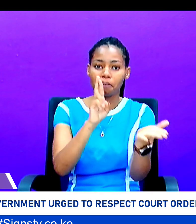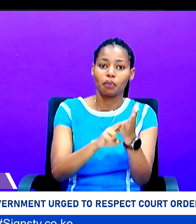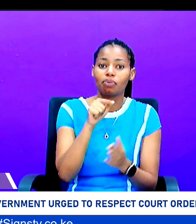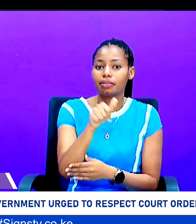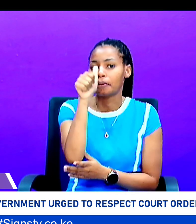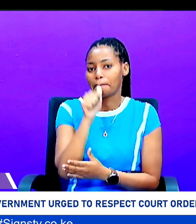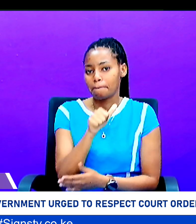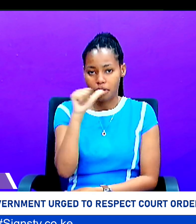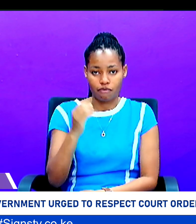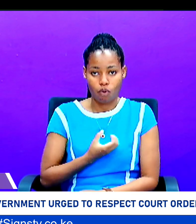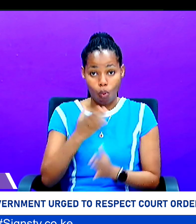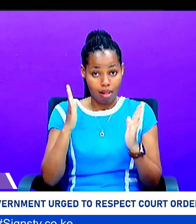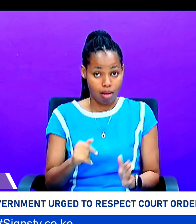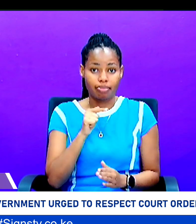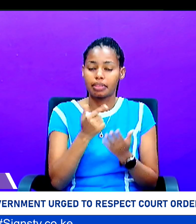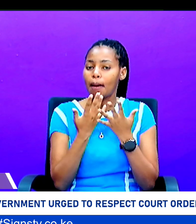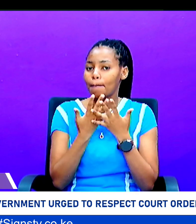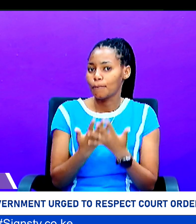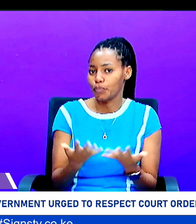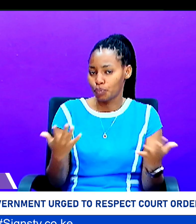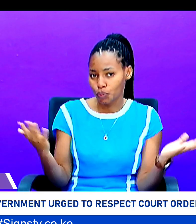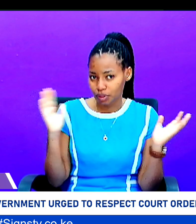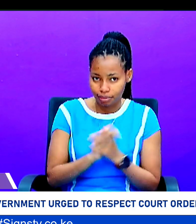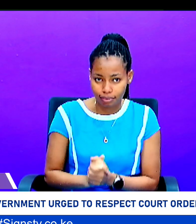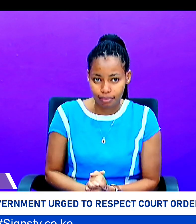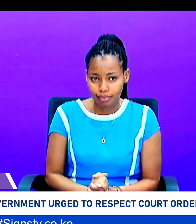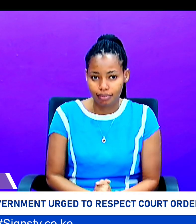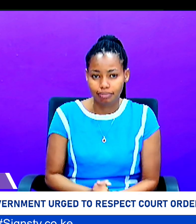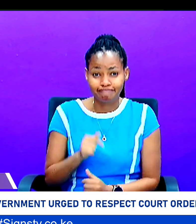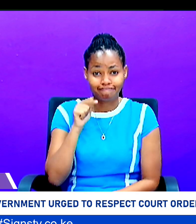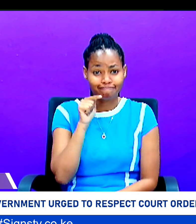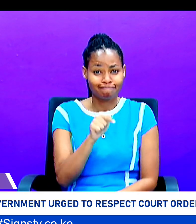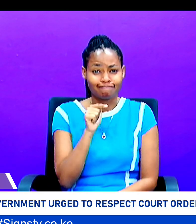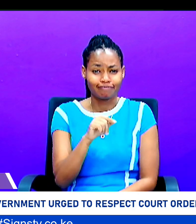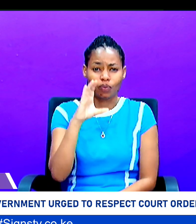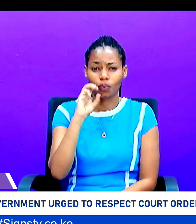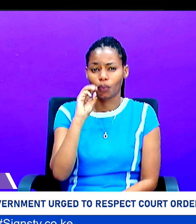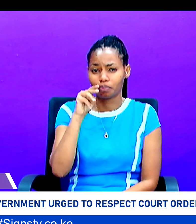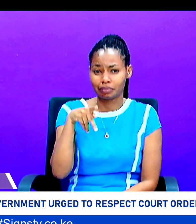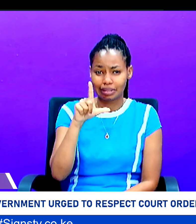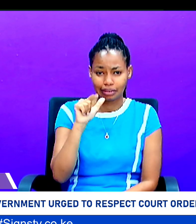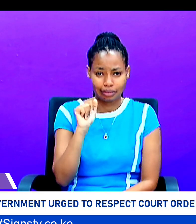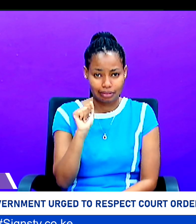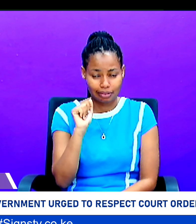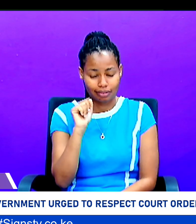recent court decision reportedly affirming the private ownership of the property.